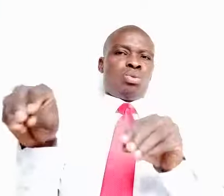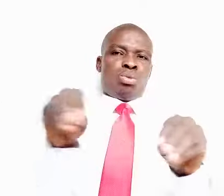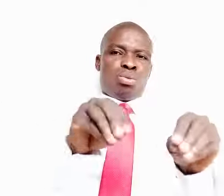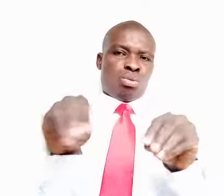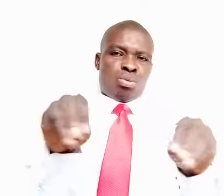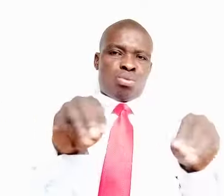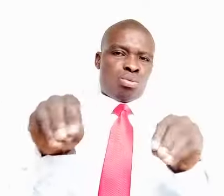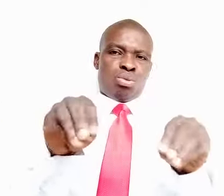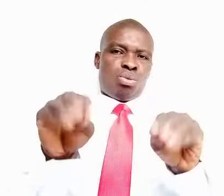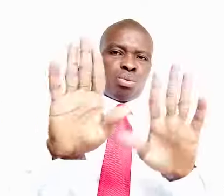to read for the test. 1.